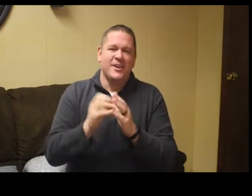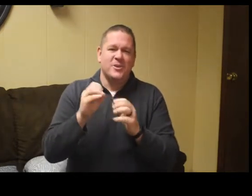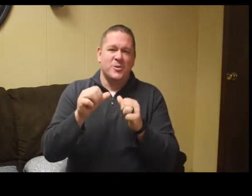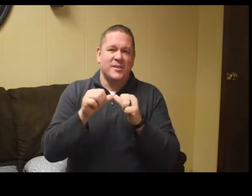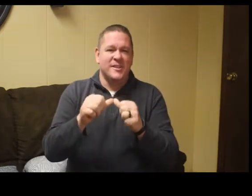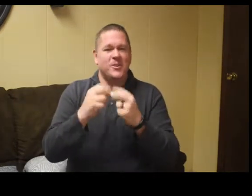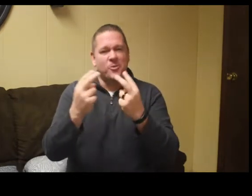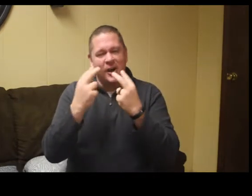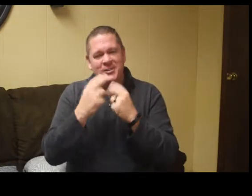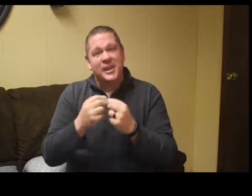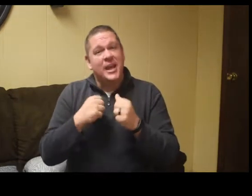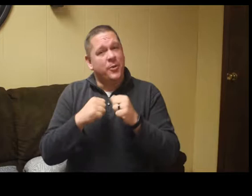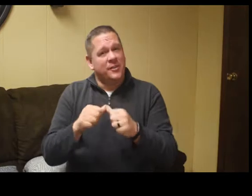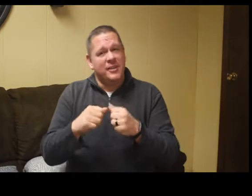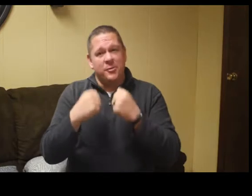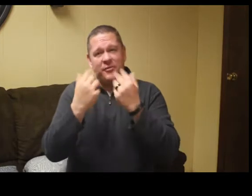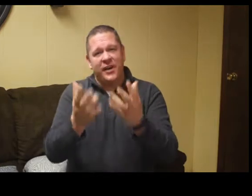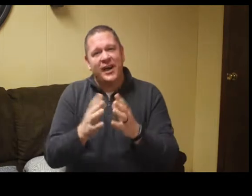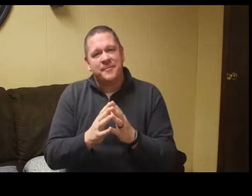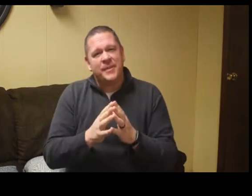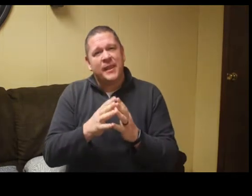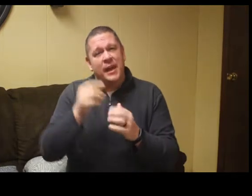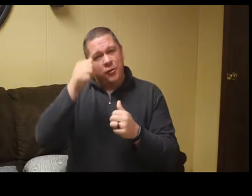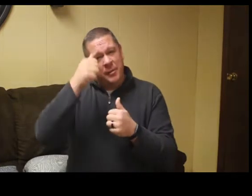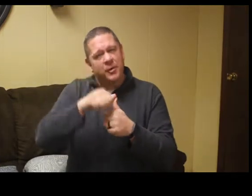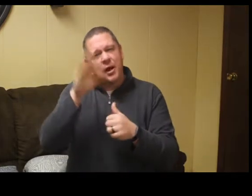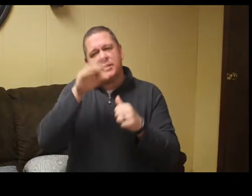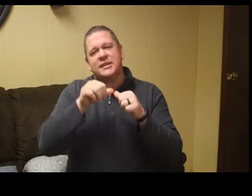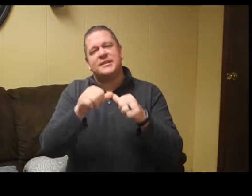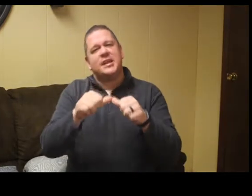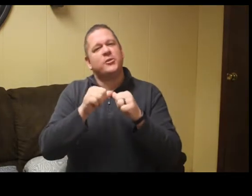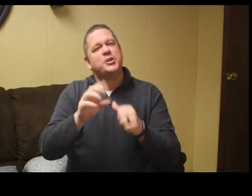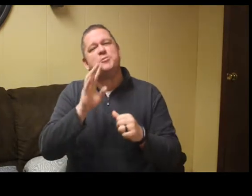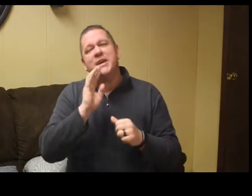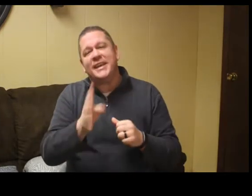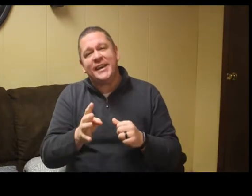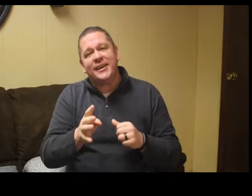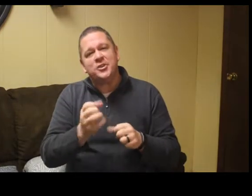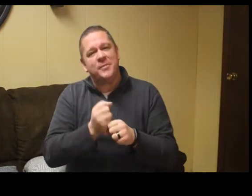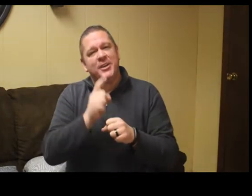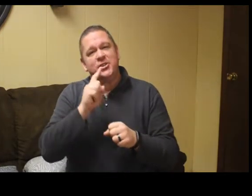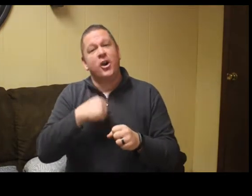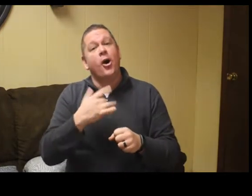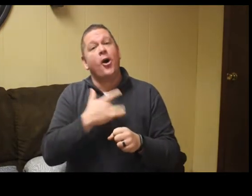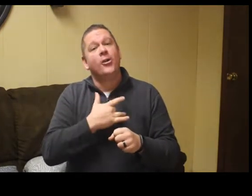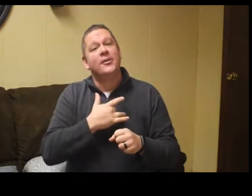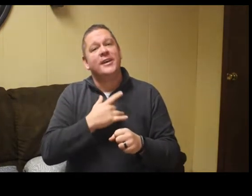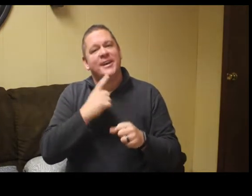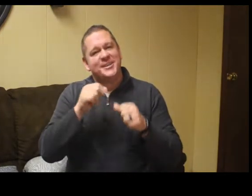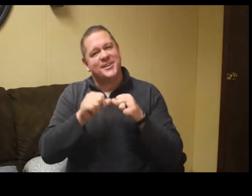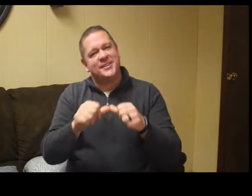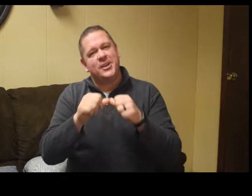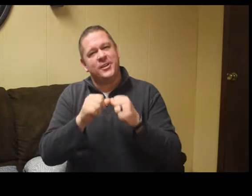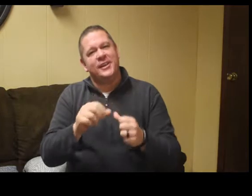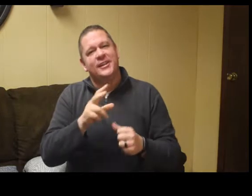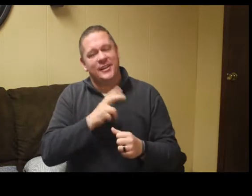So continue to watch, and we'll continue to provide. And remember, God is continually speaking, so make sure our heart is continually